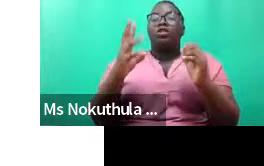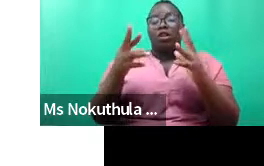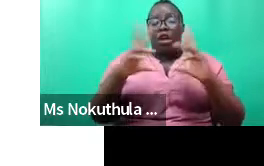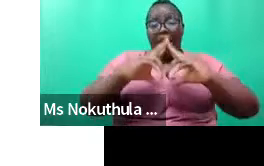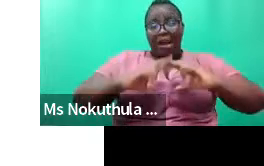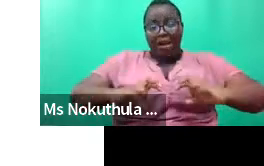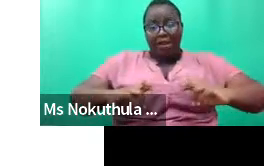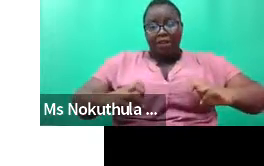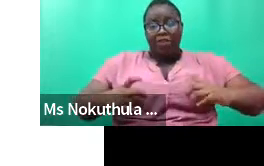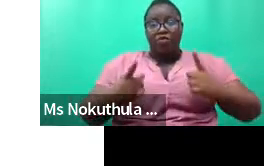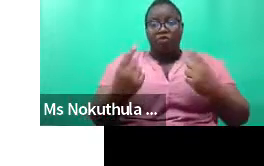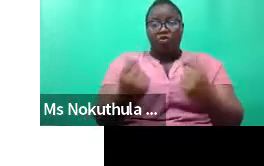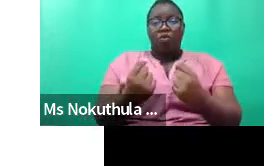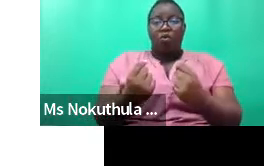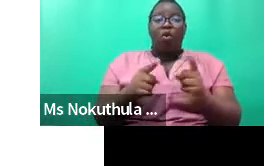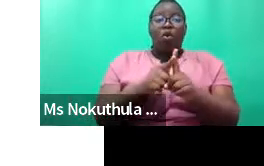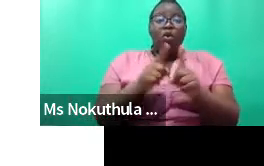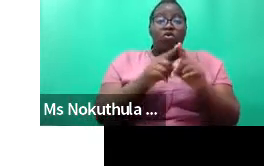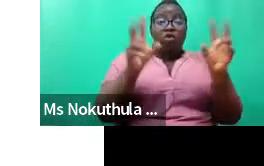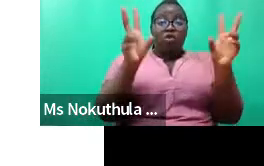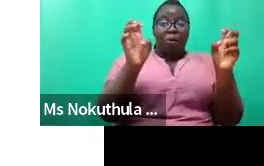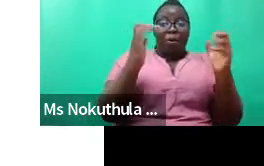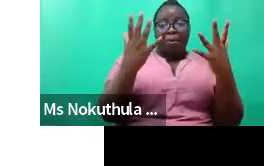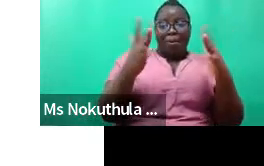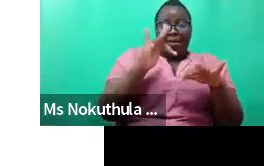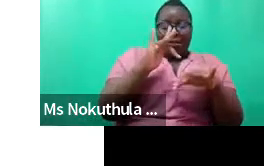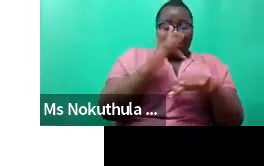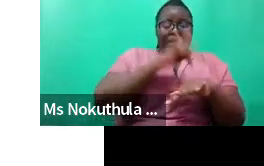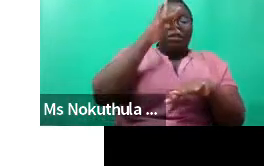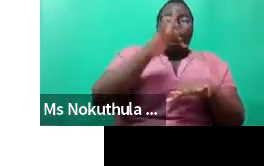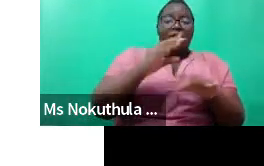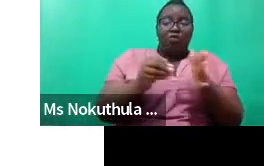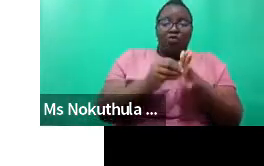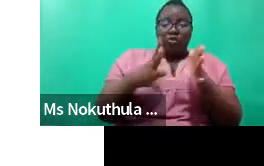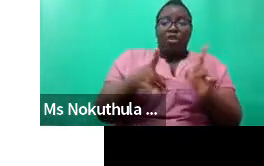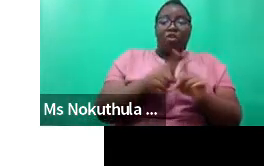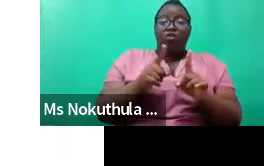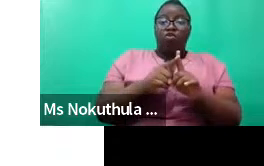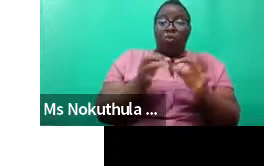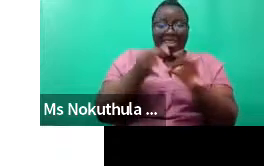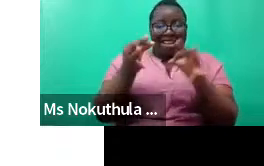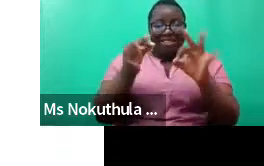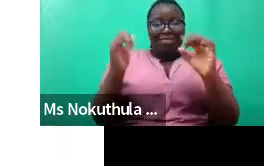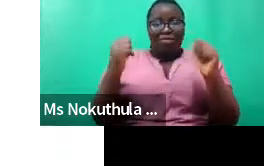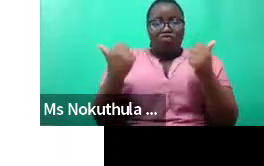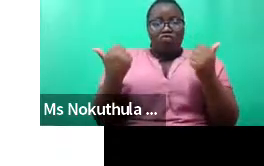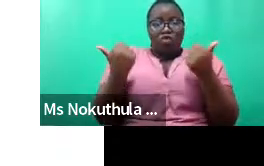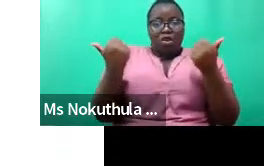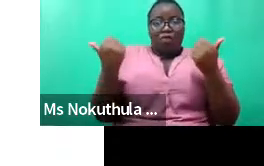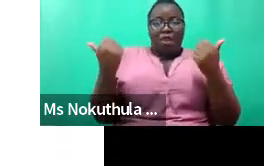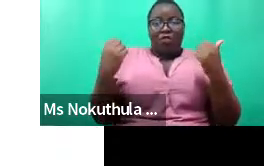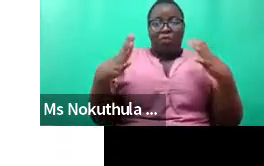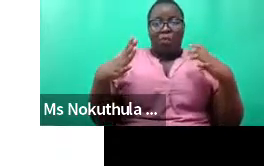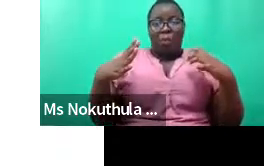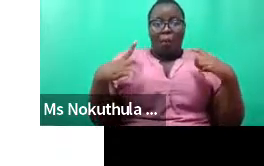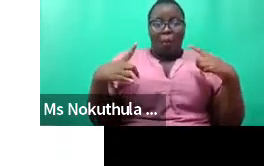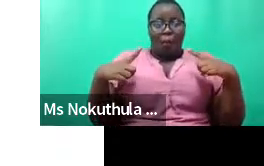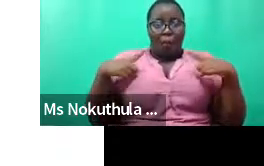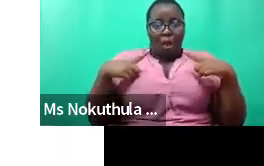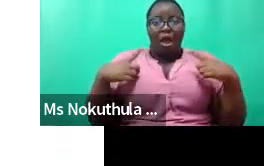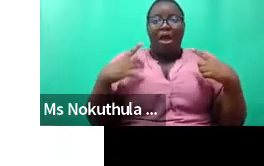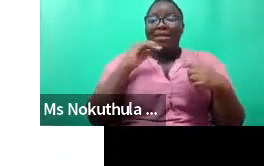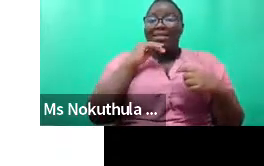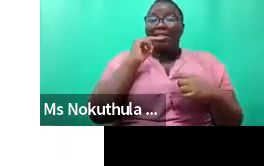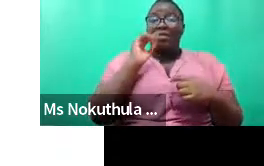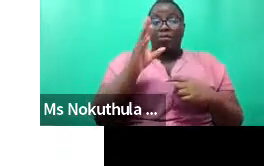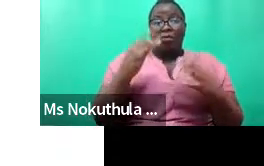be sensitive to the student, I explained to them in advance that this research might be sensitive to them, and I